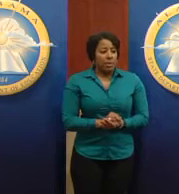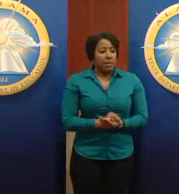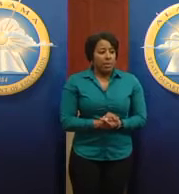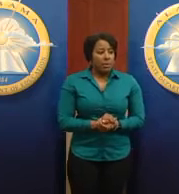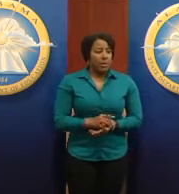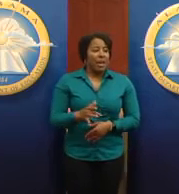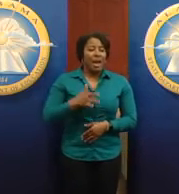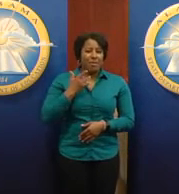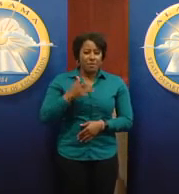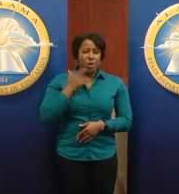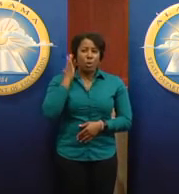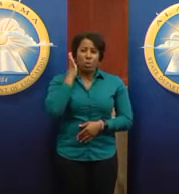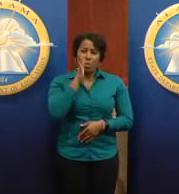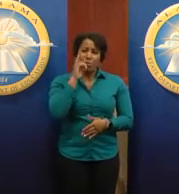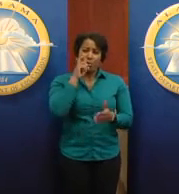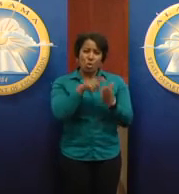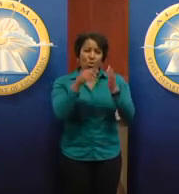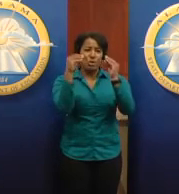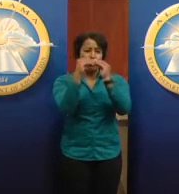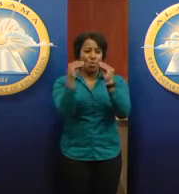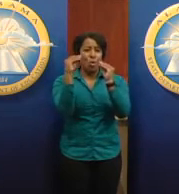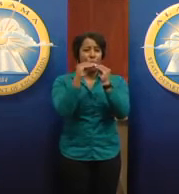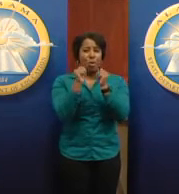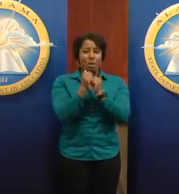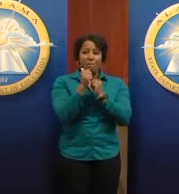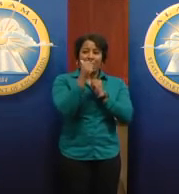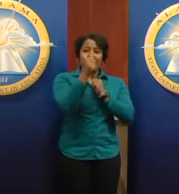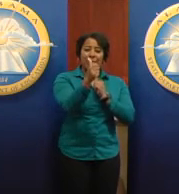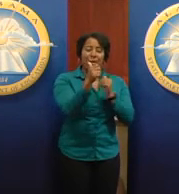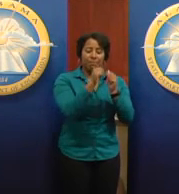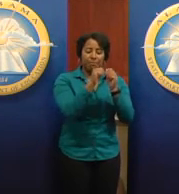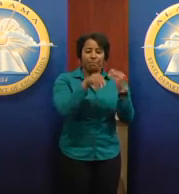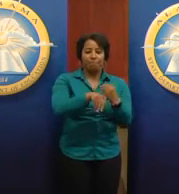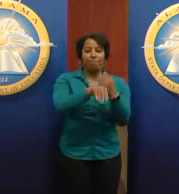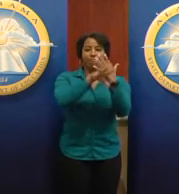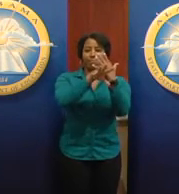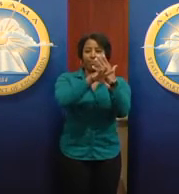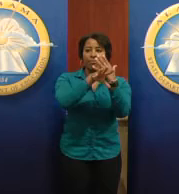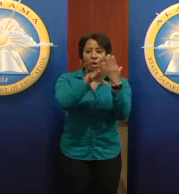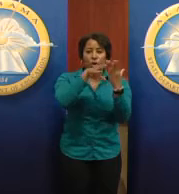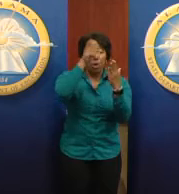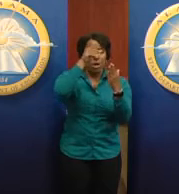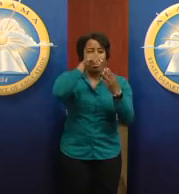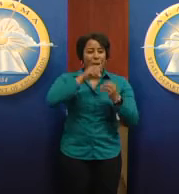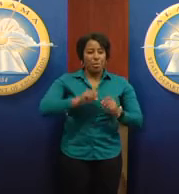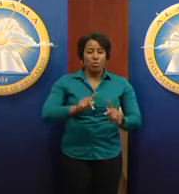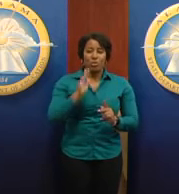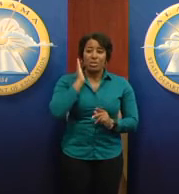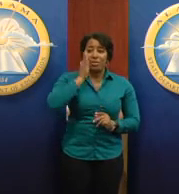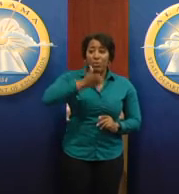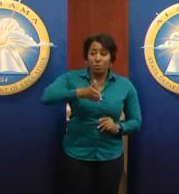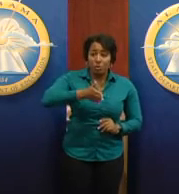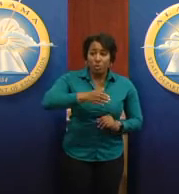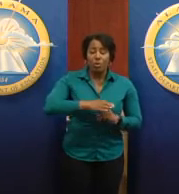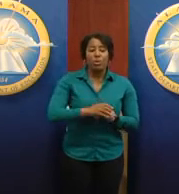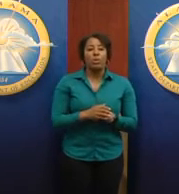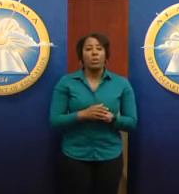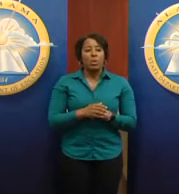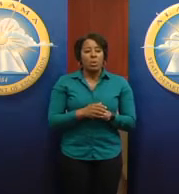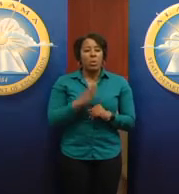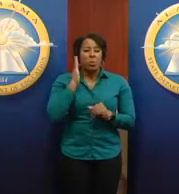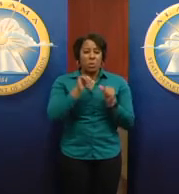more distance learning opportunities in the future, and we're going to continue to have to be able to